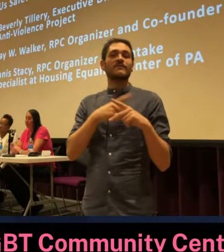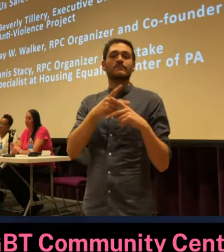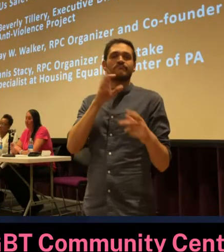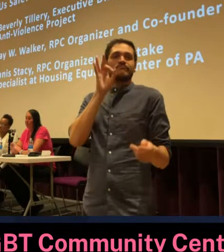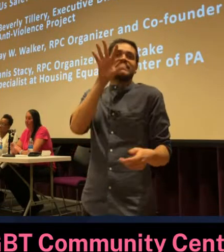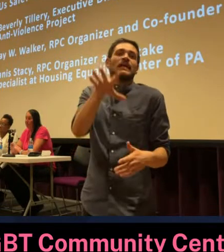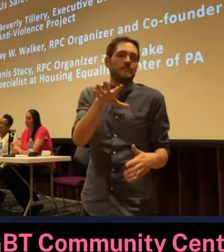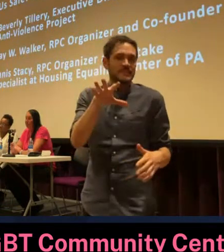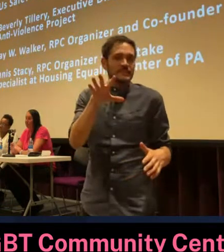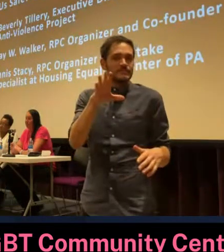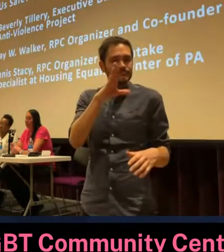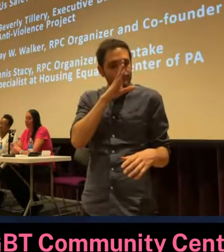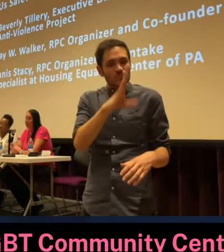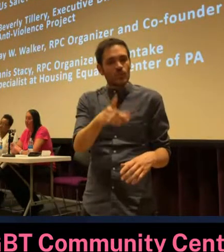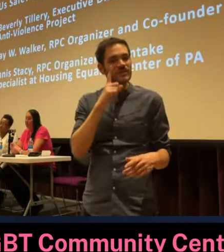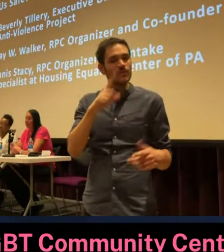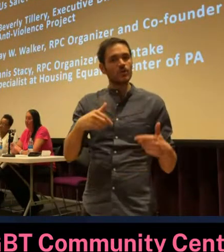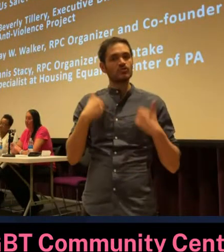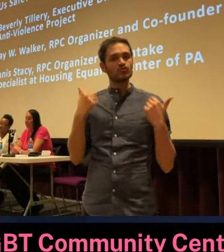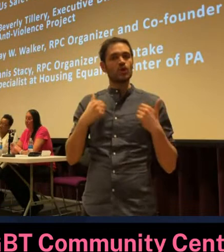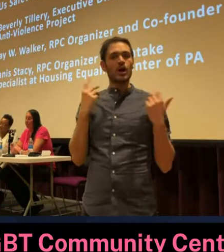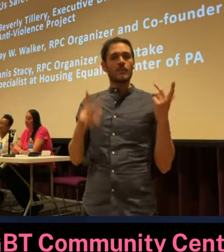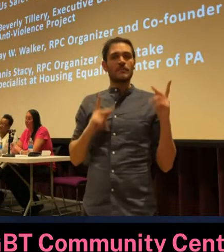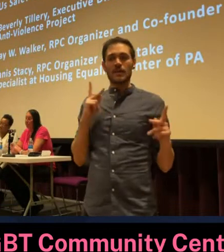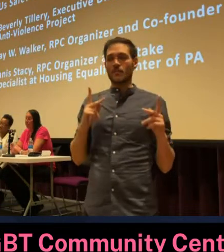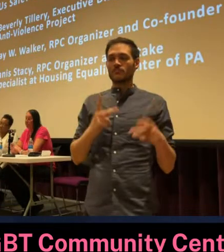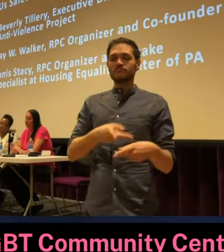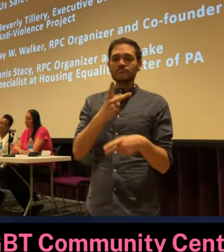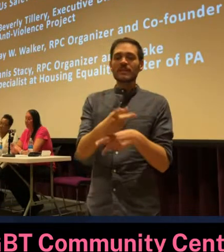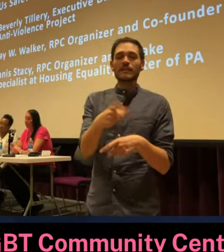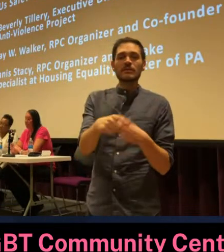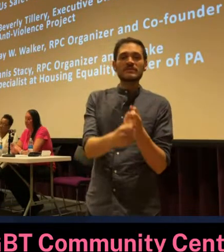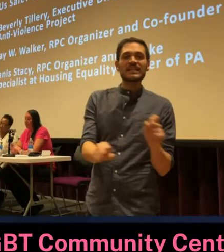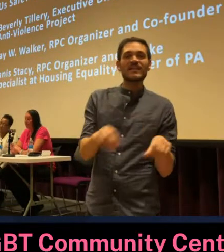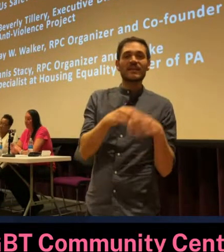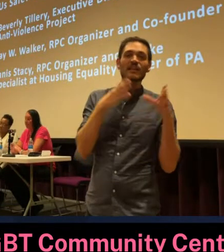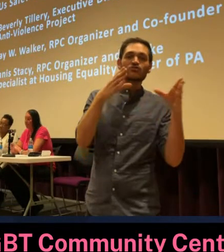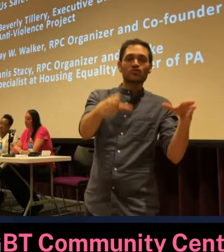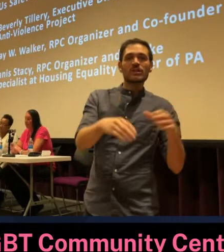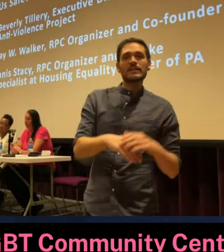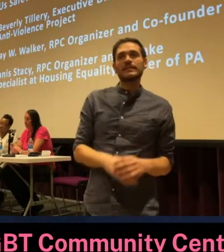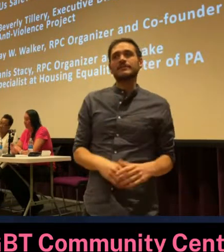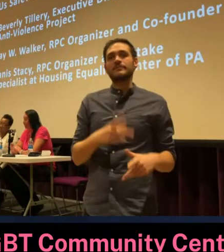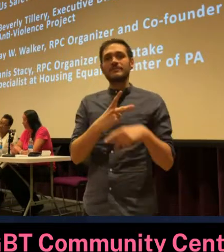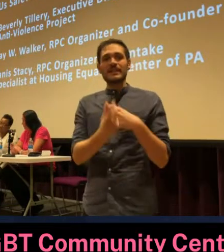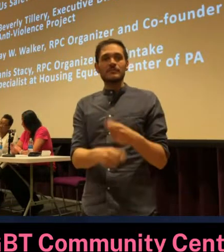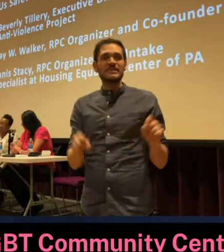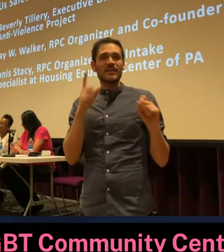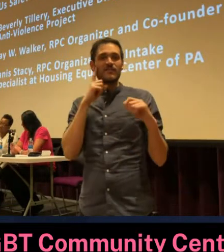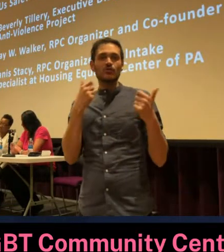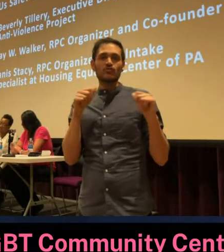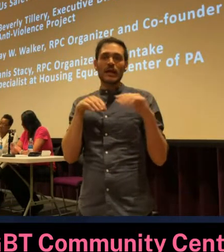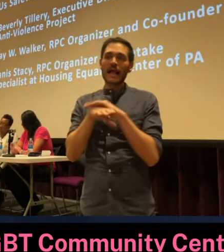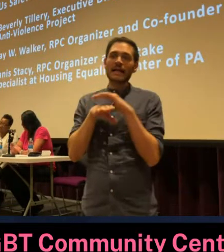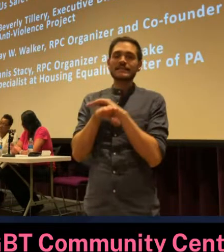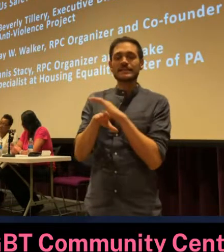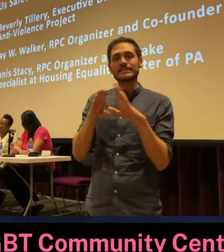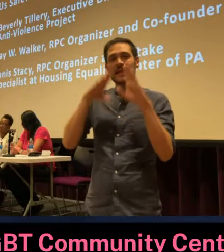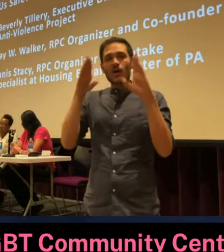directly on keeping themselves safe in the streets, keeping themselves safe in accessing housing, or